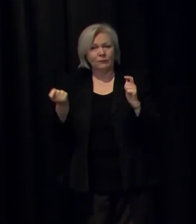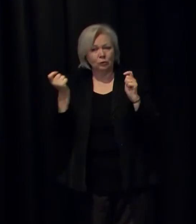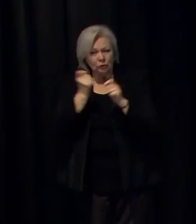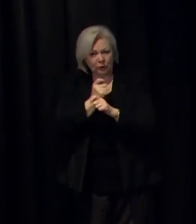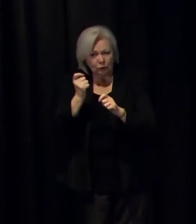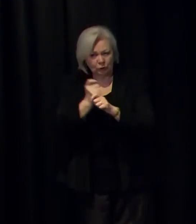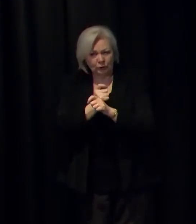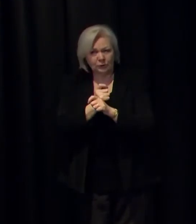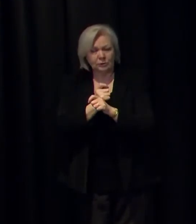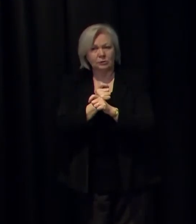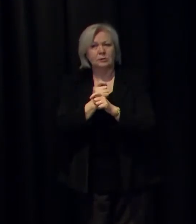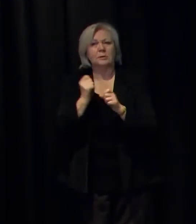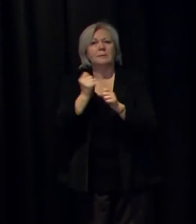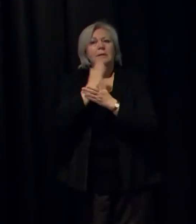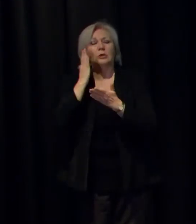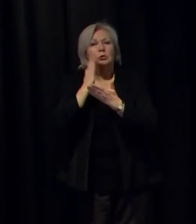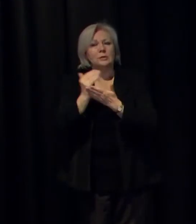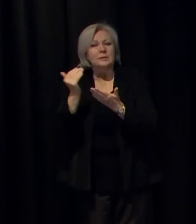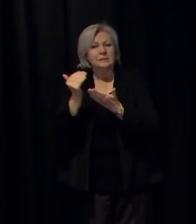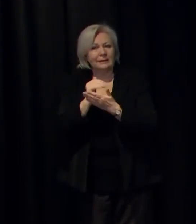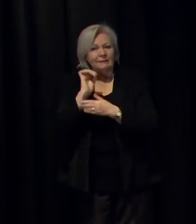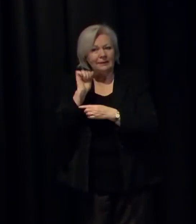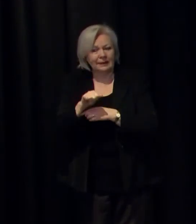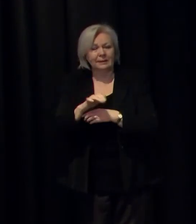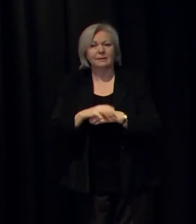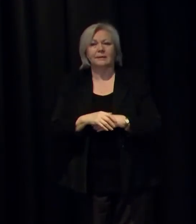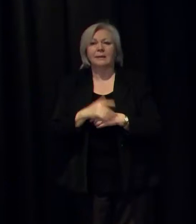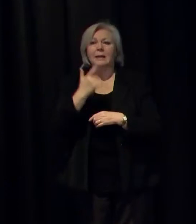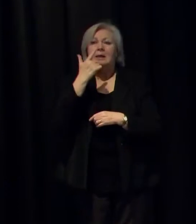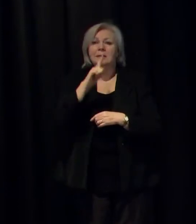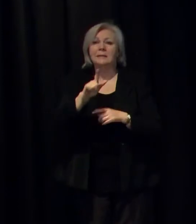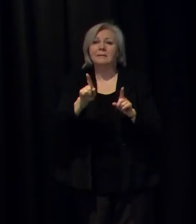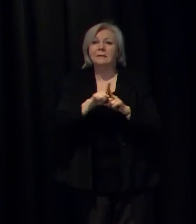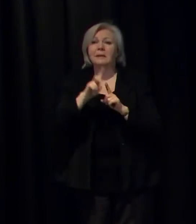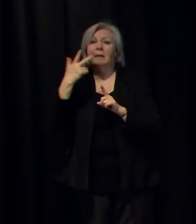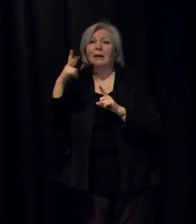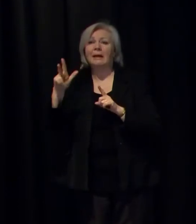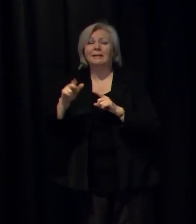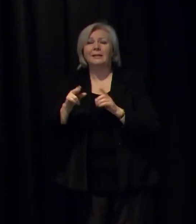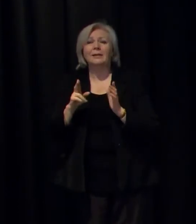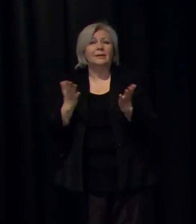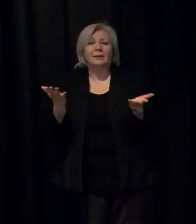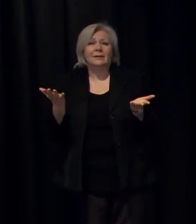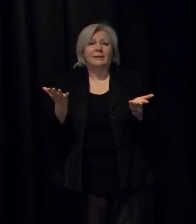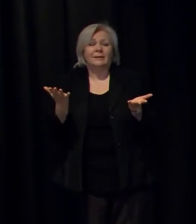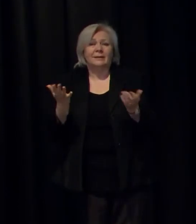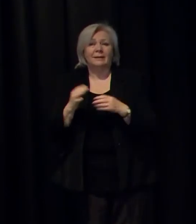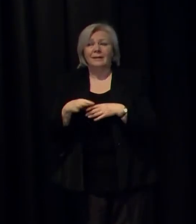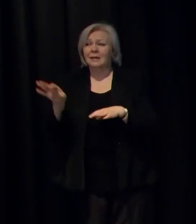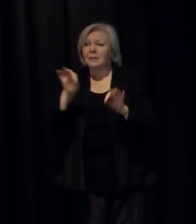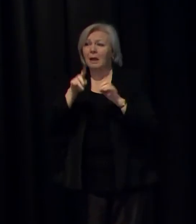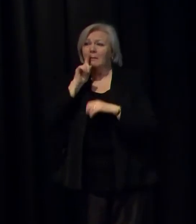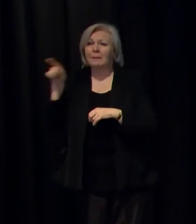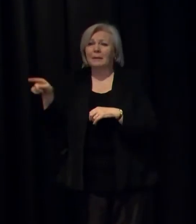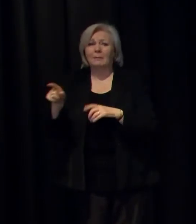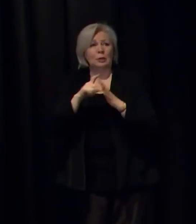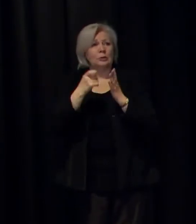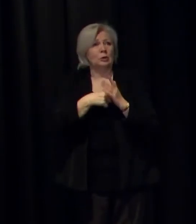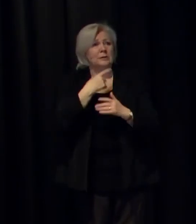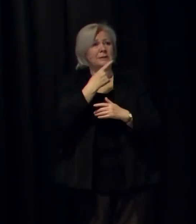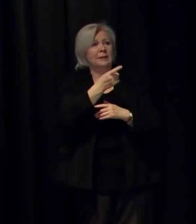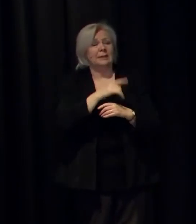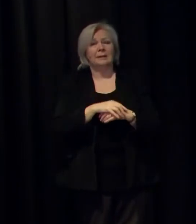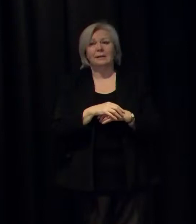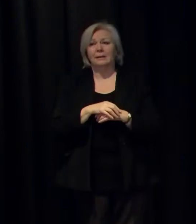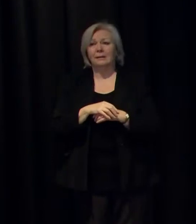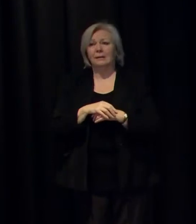that safely. Can we pretend that 70% is the same as 80%? The answer from the scientists, the answer from the doctors,